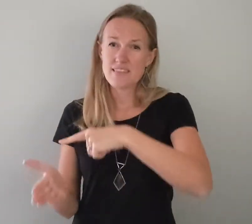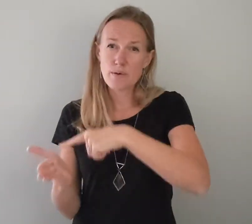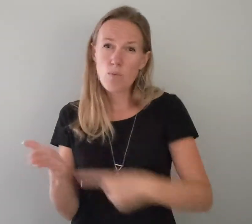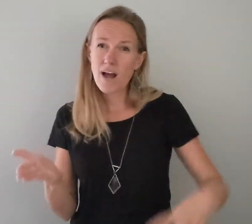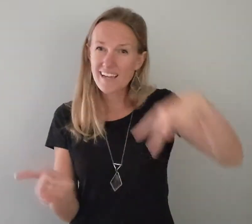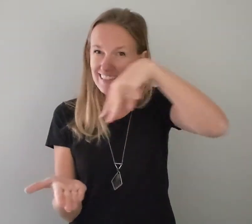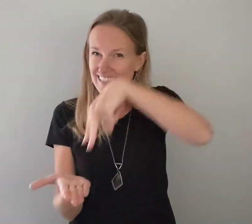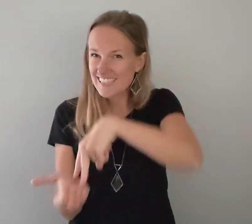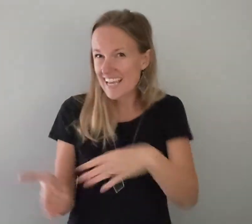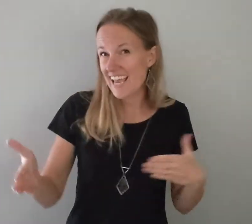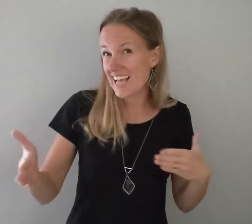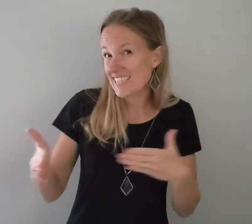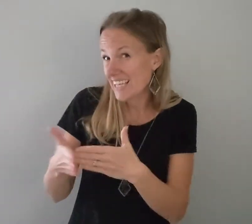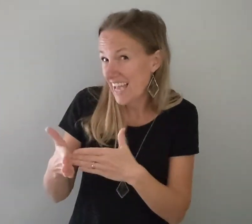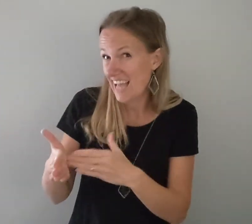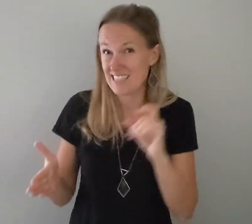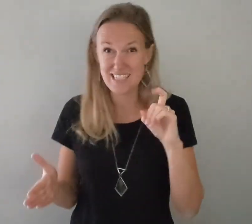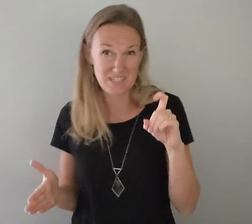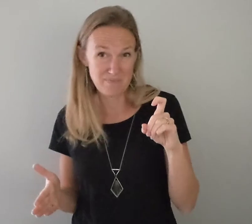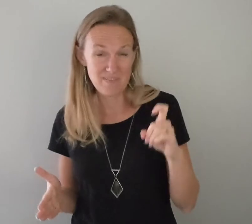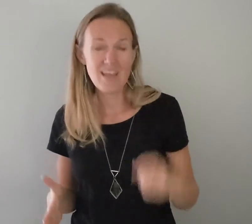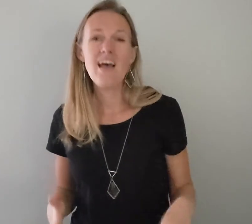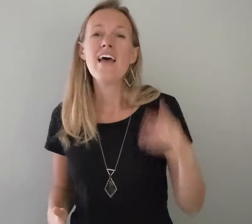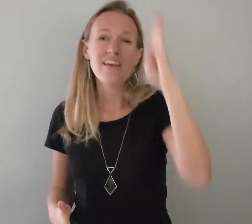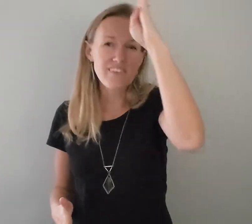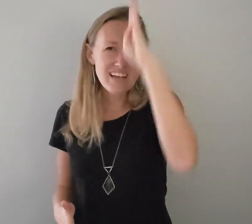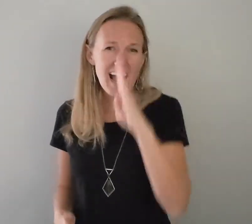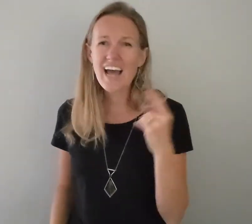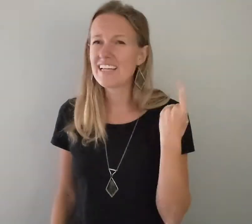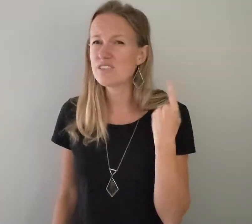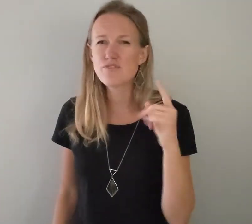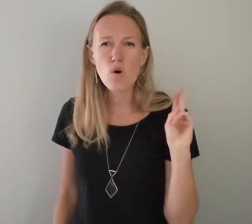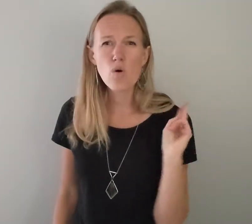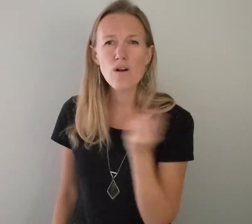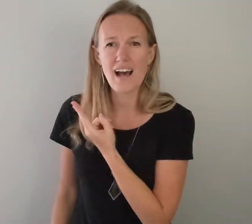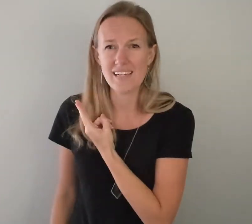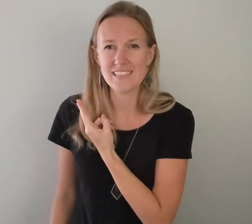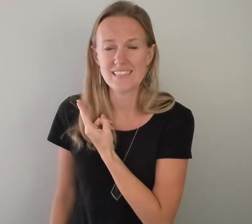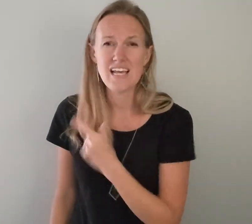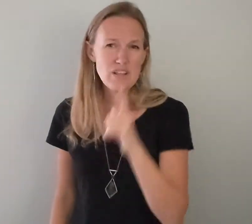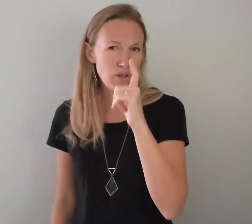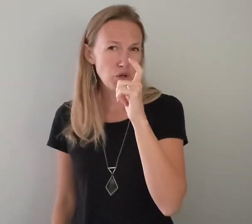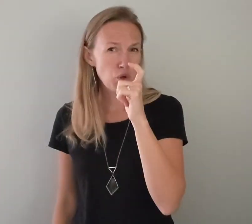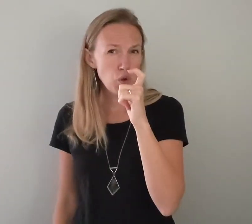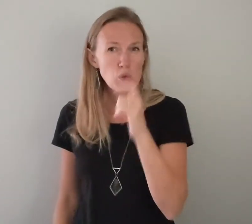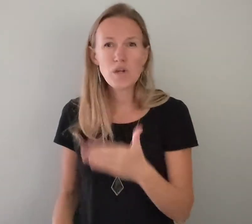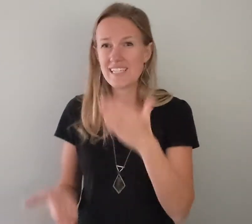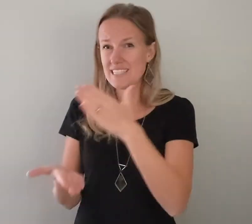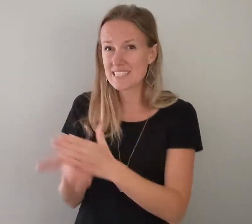then what could stand against? If God is for us, then who can